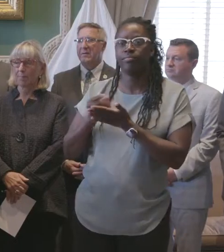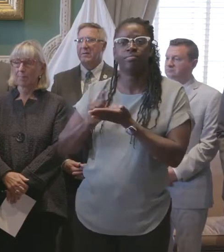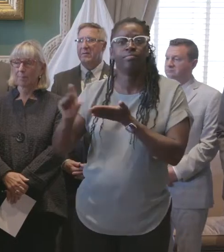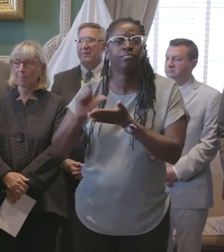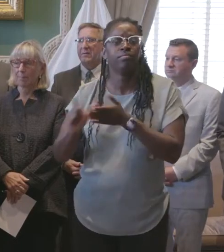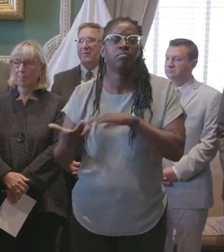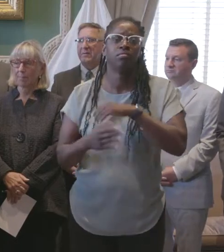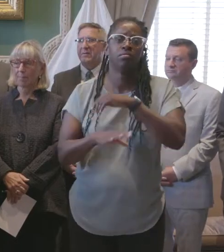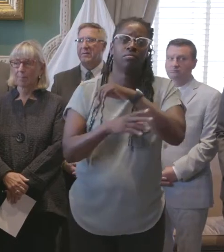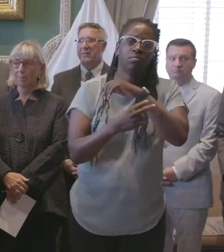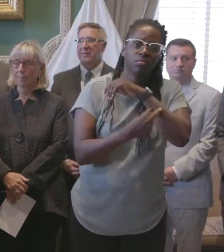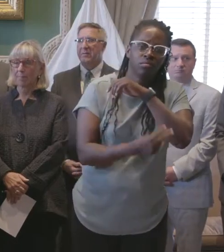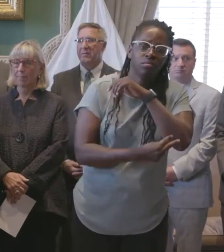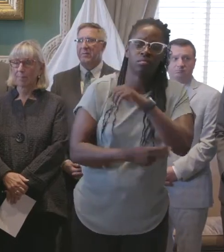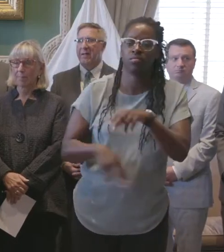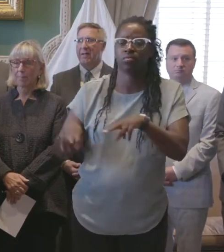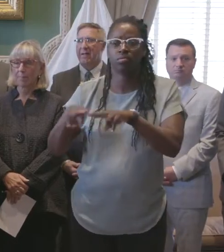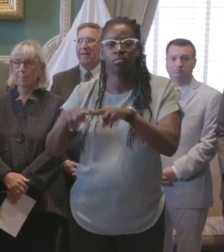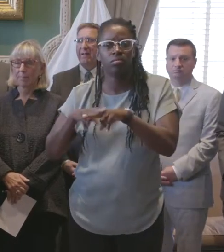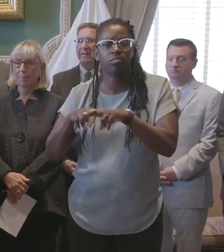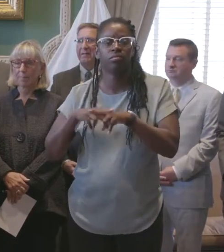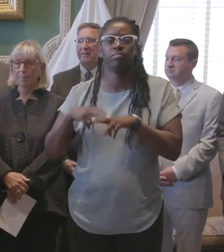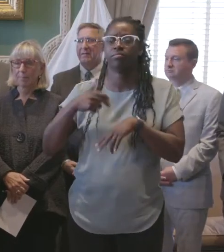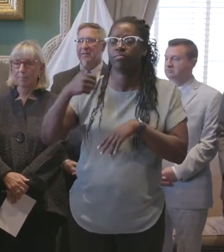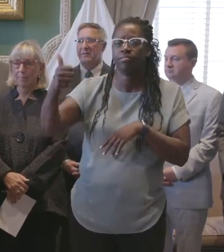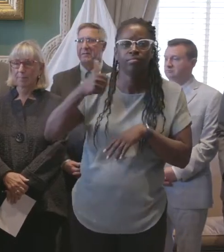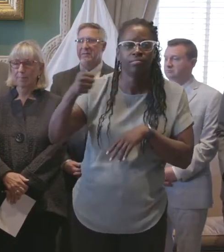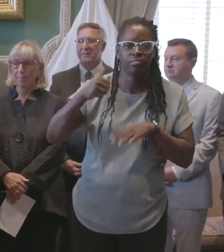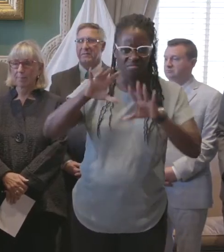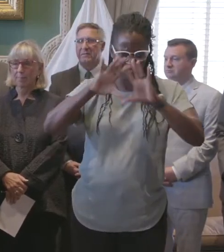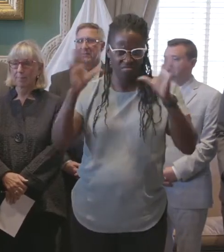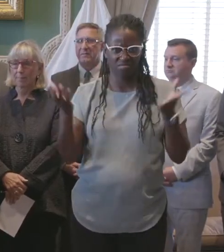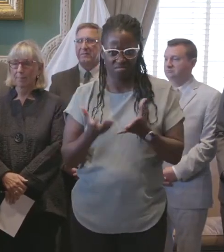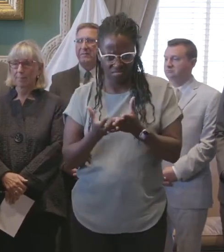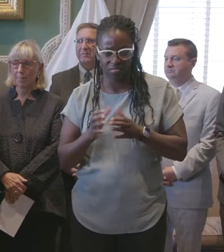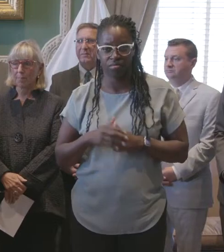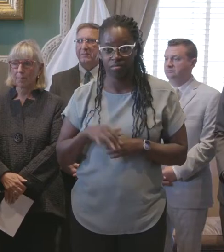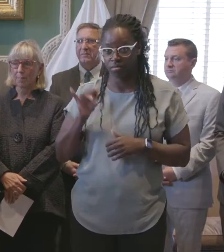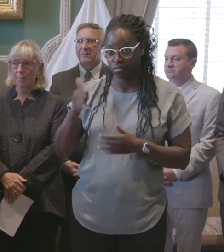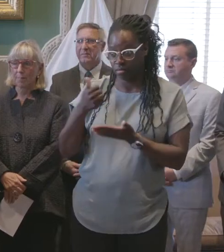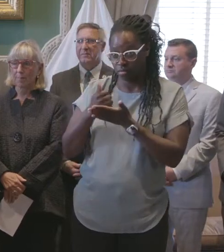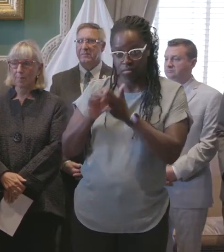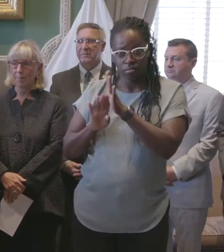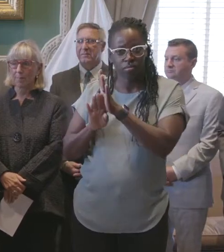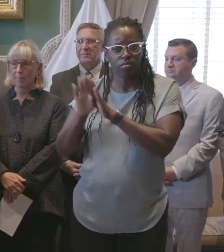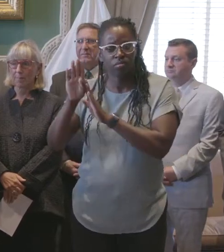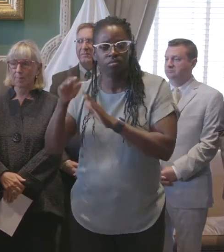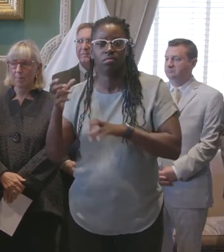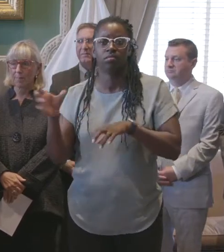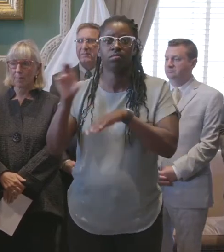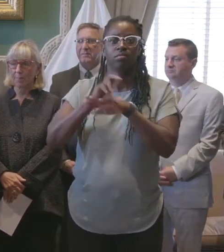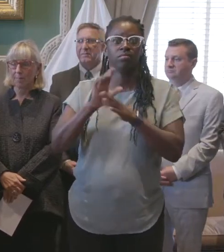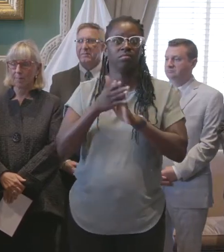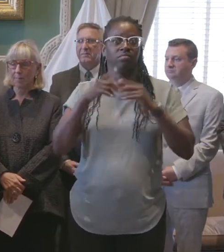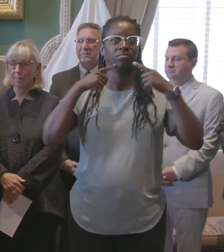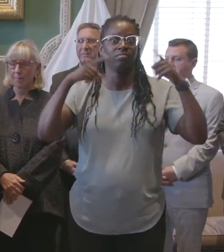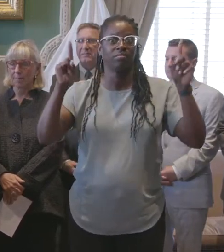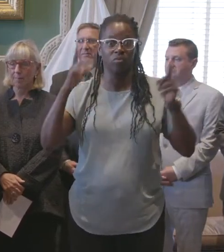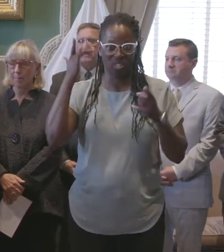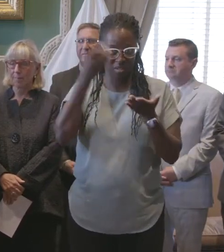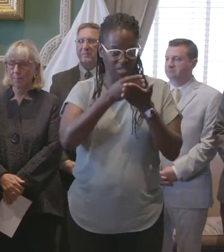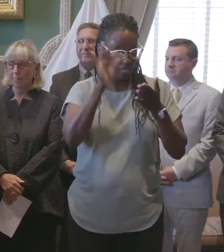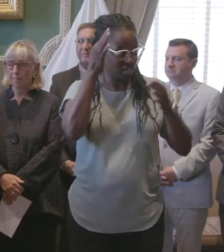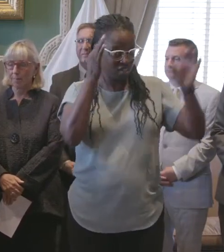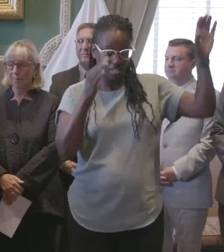not just build on, but accelerate our success winning federal funds and upgrading our transportation